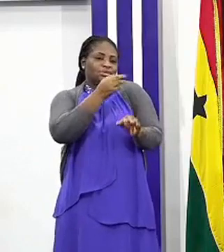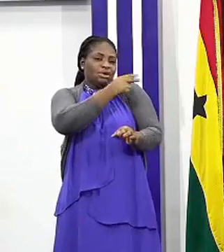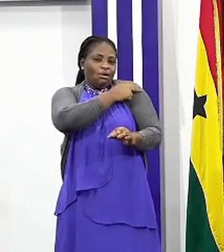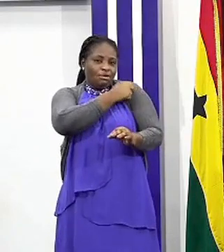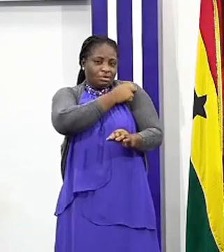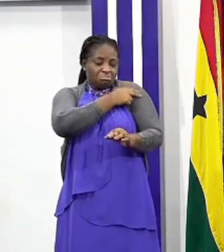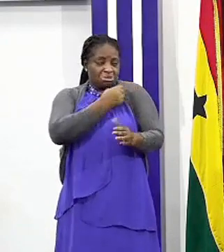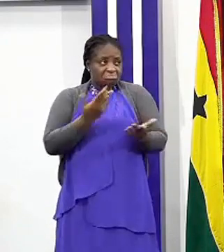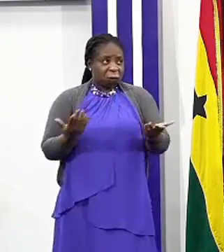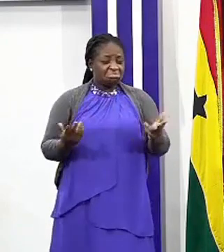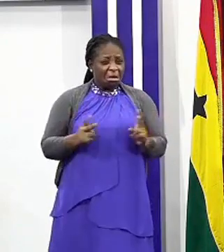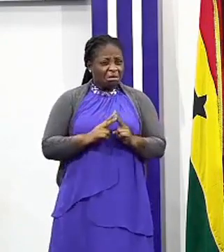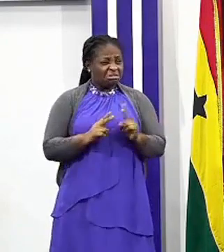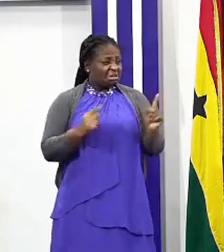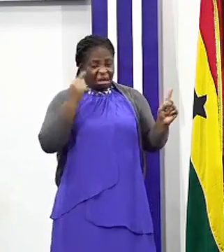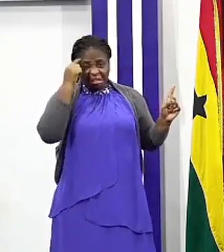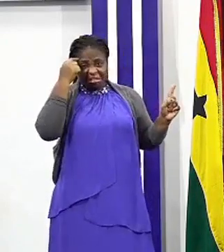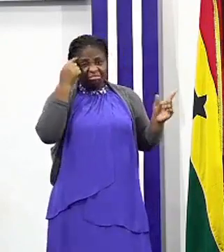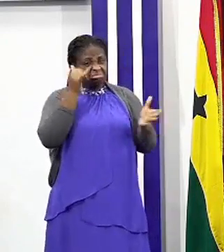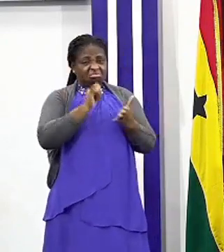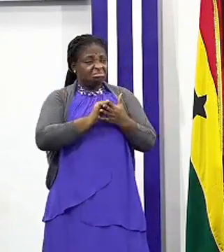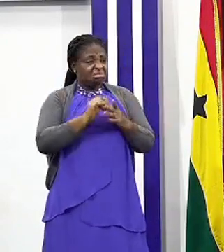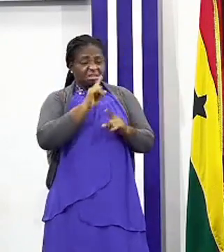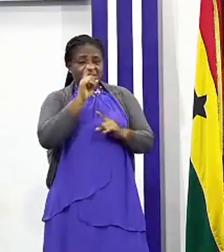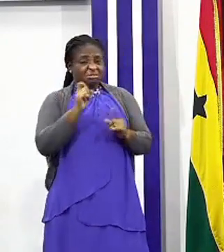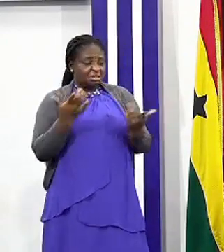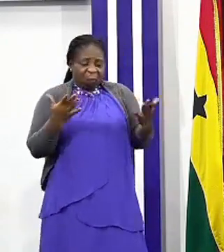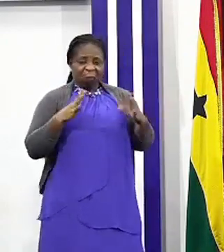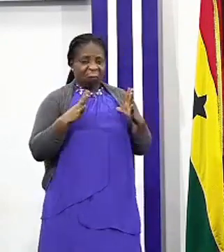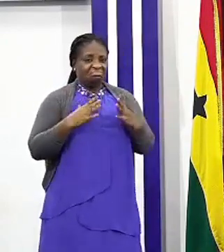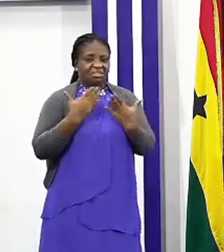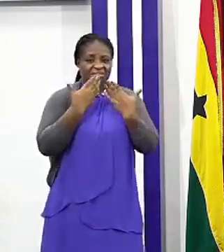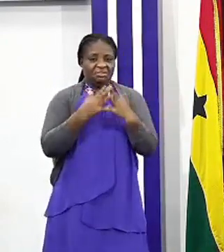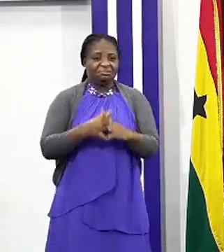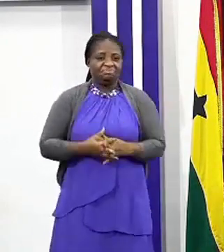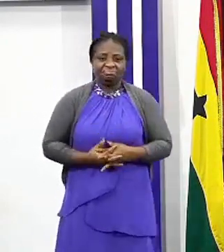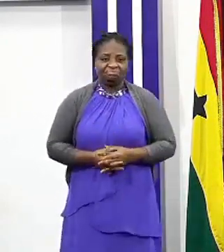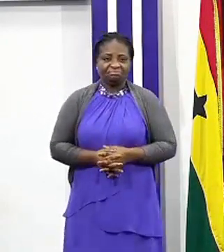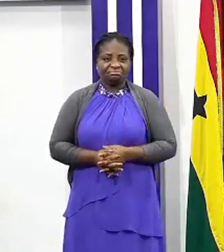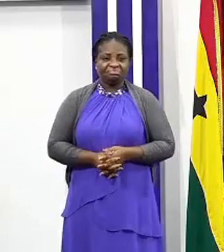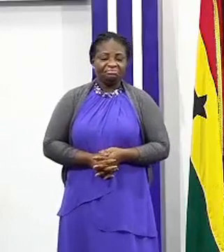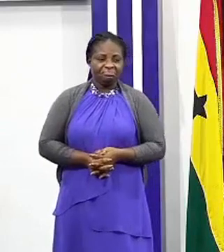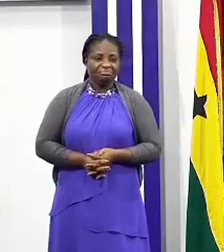So I think these are my questions. Honorable Minister, thank you very much.